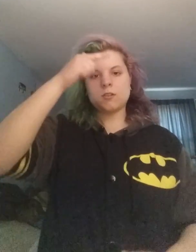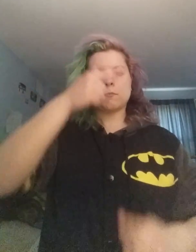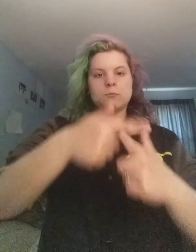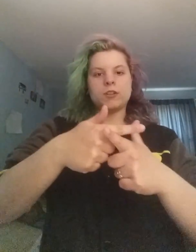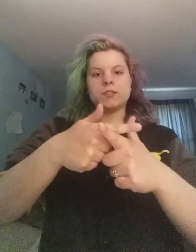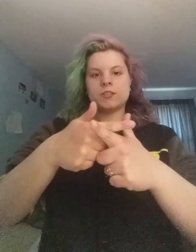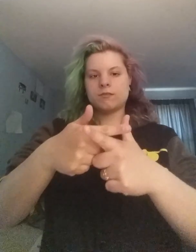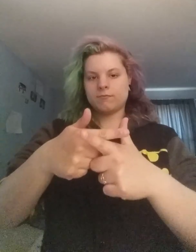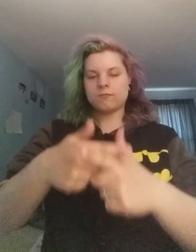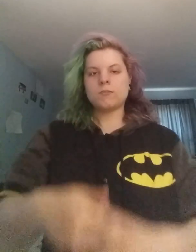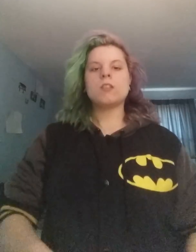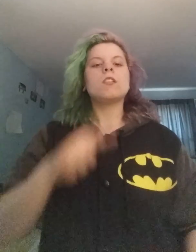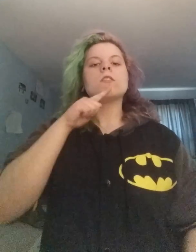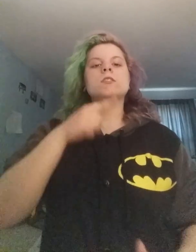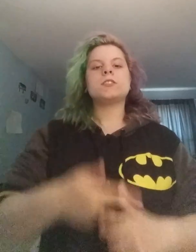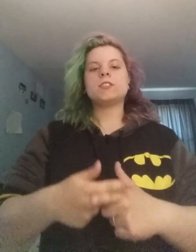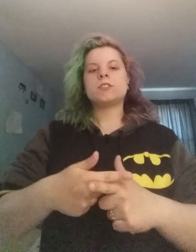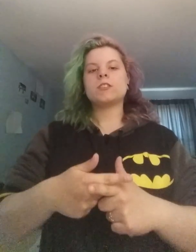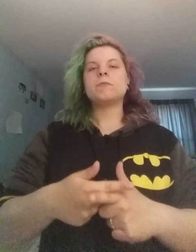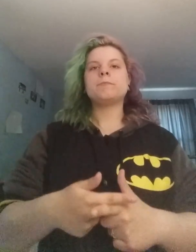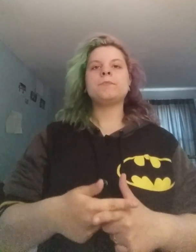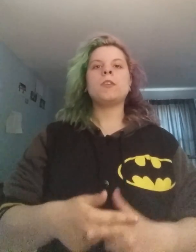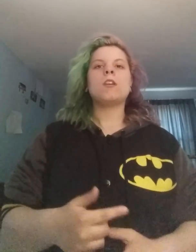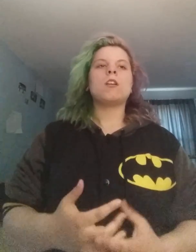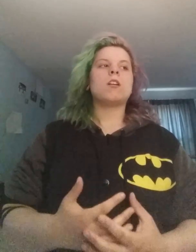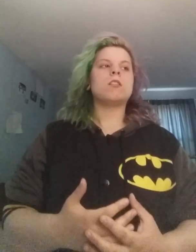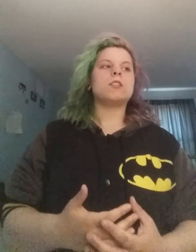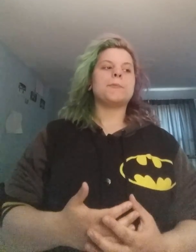brother sister um